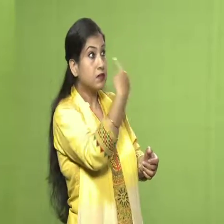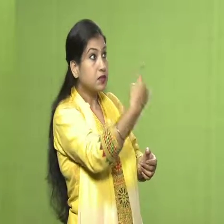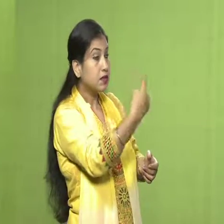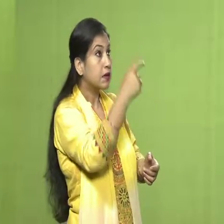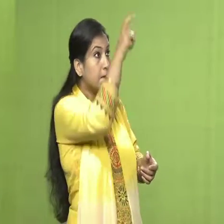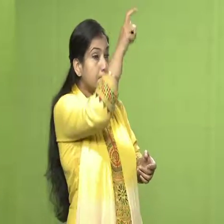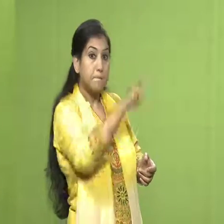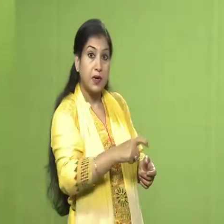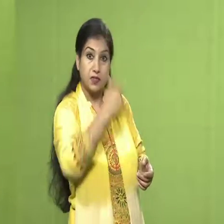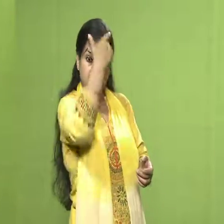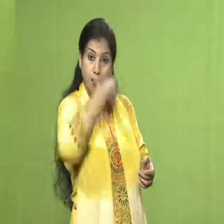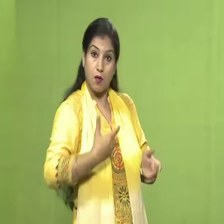of study.